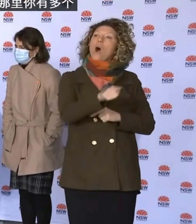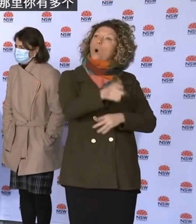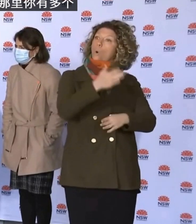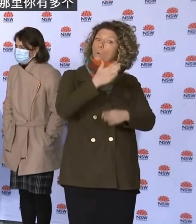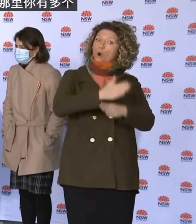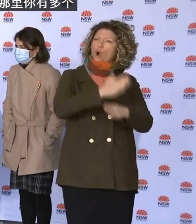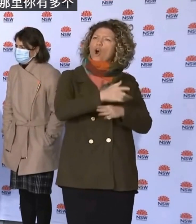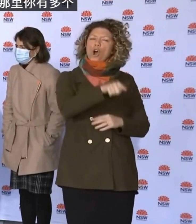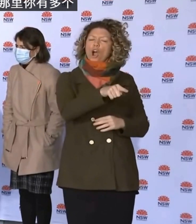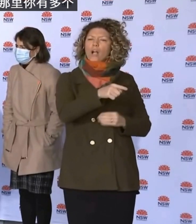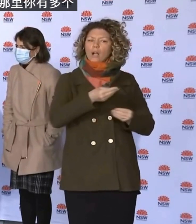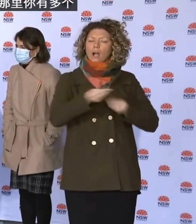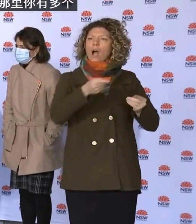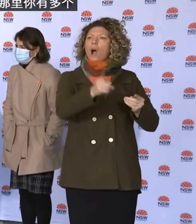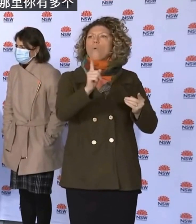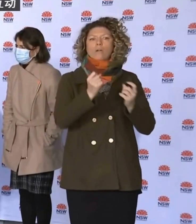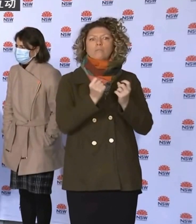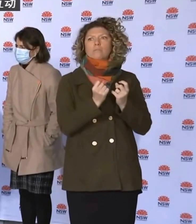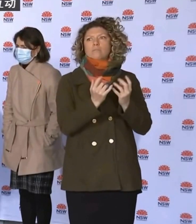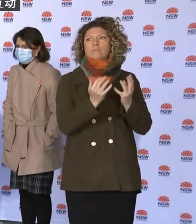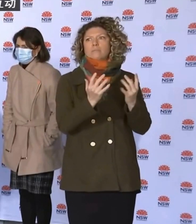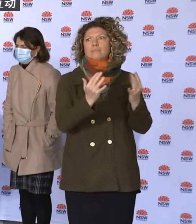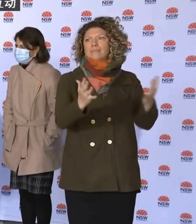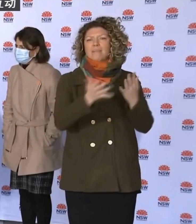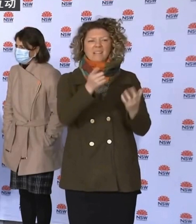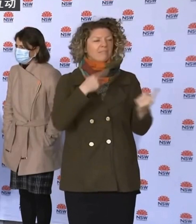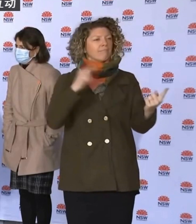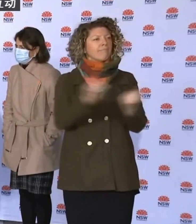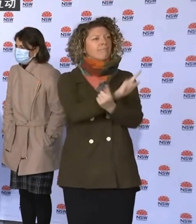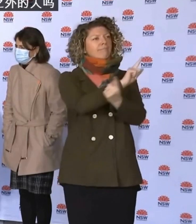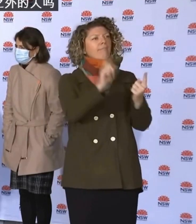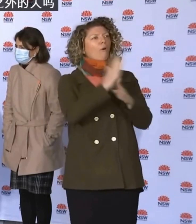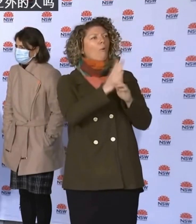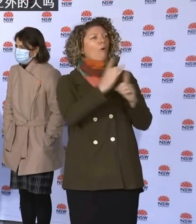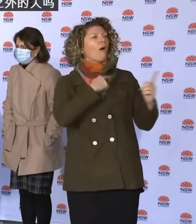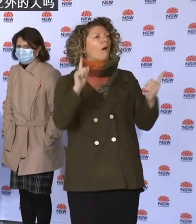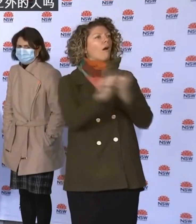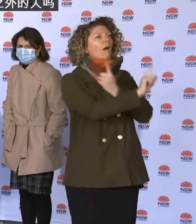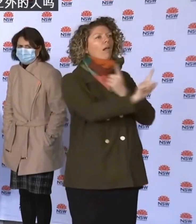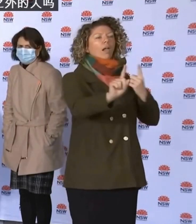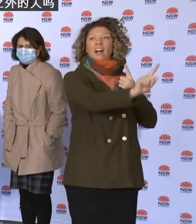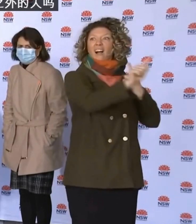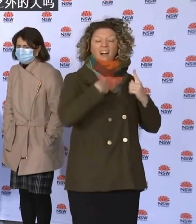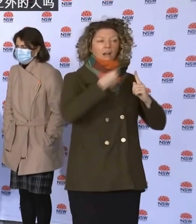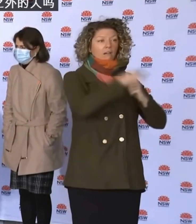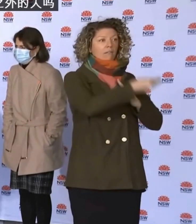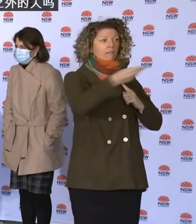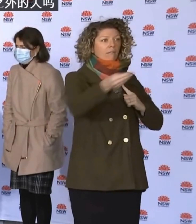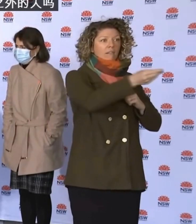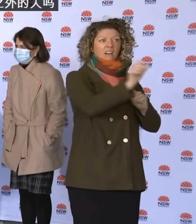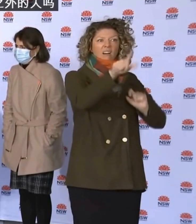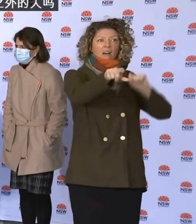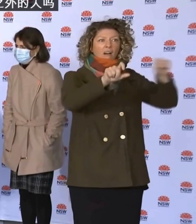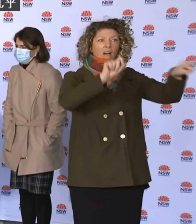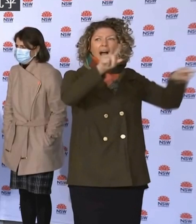settings where you have multiple interactions, but who you're interacting with is people outside your household and social network.